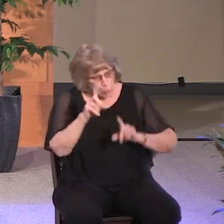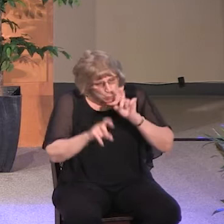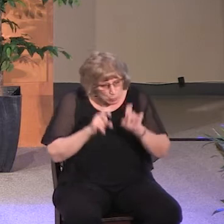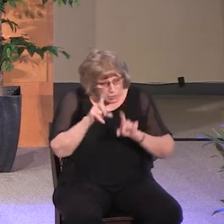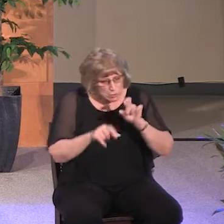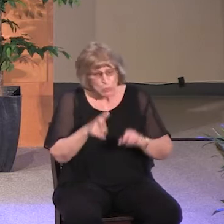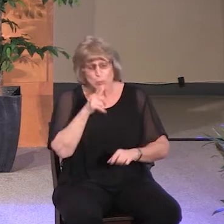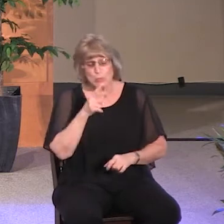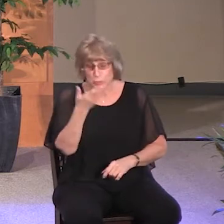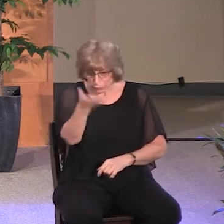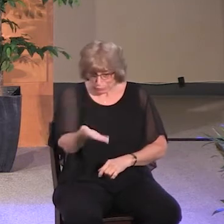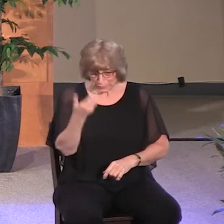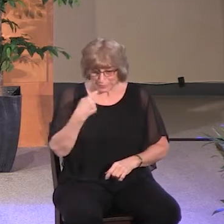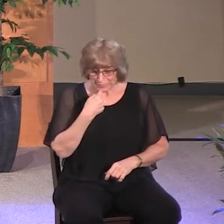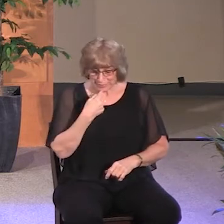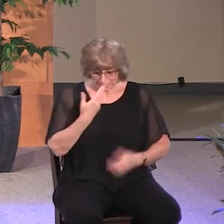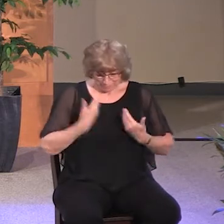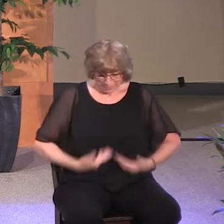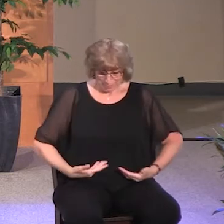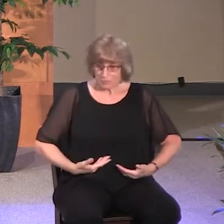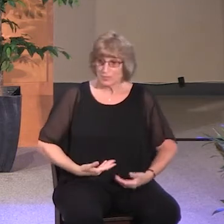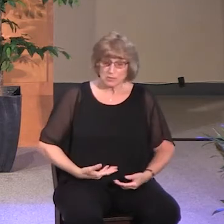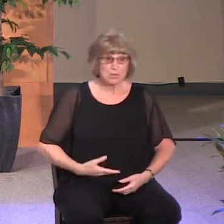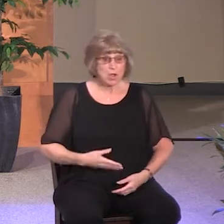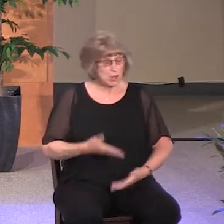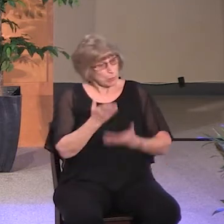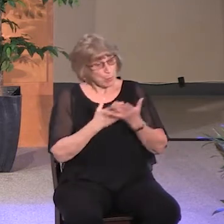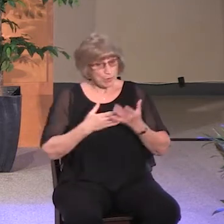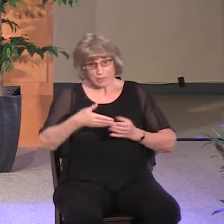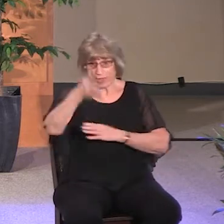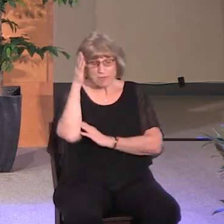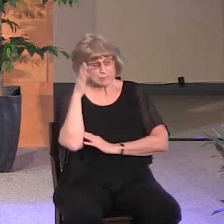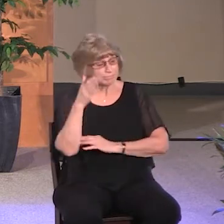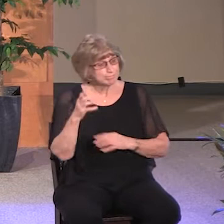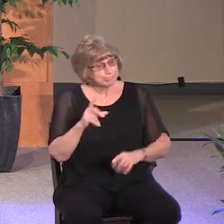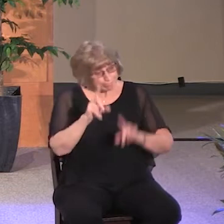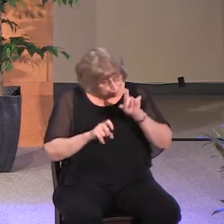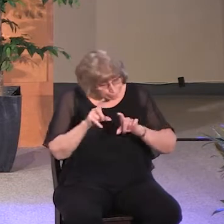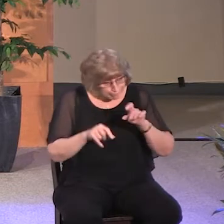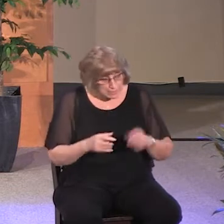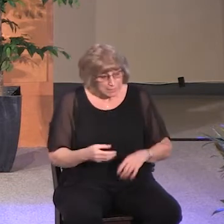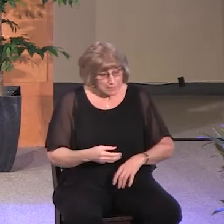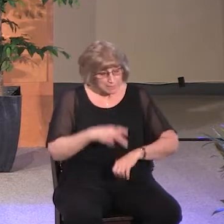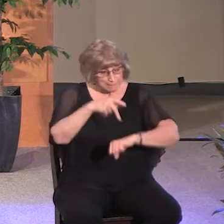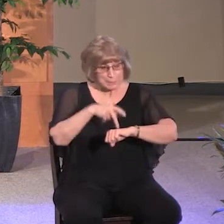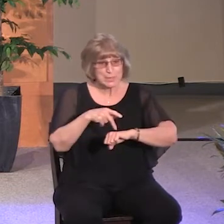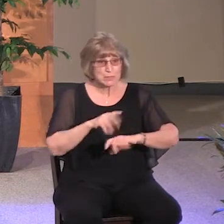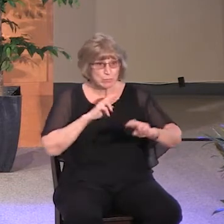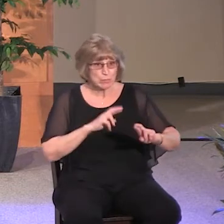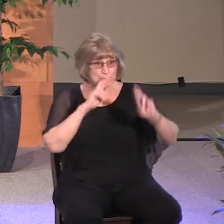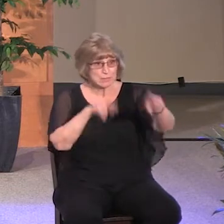Who do you say I am? What do you think God is? Do you think you're part of God? Those kind of questions. And Simon Peter answered